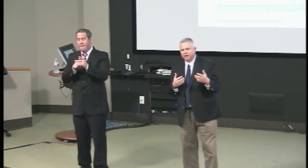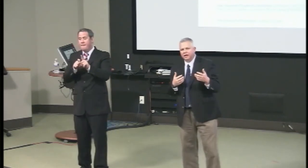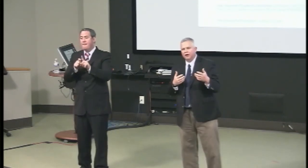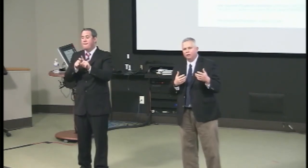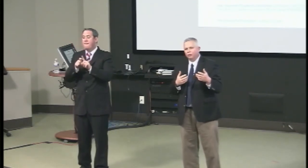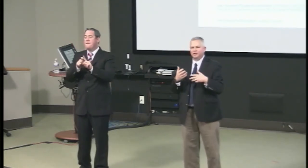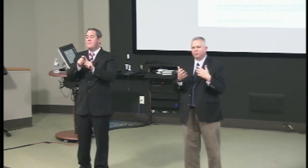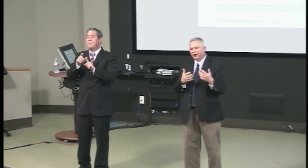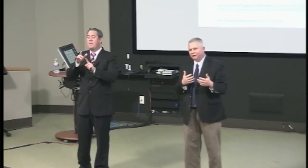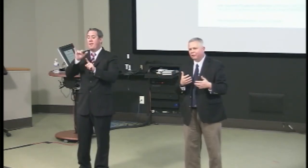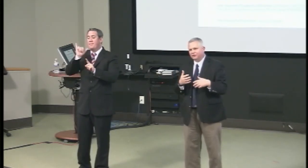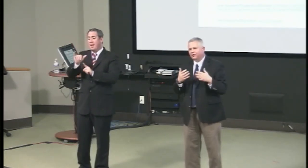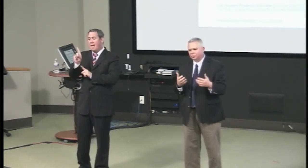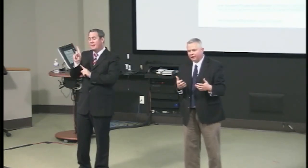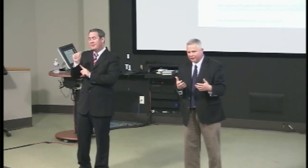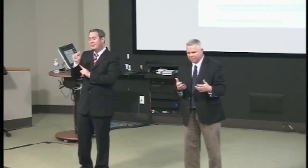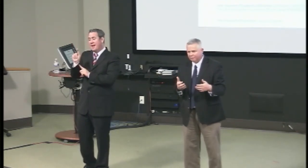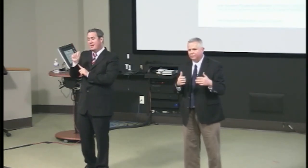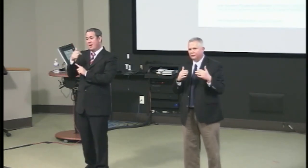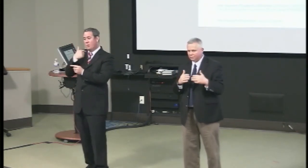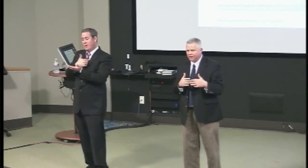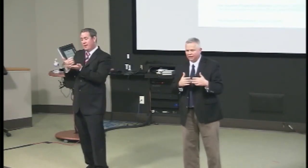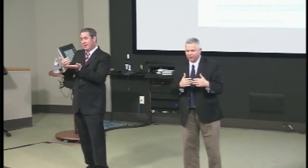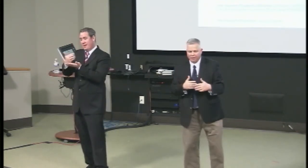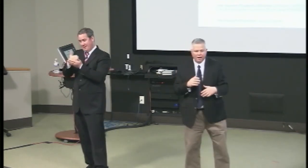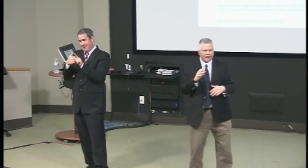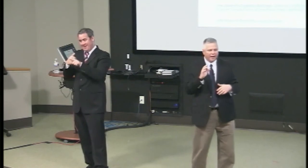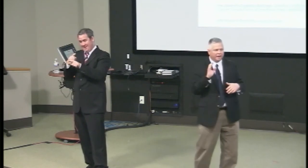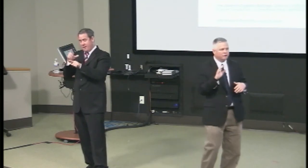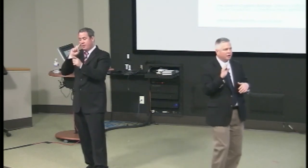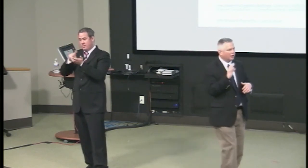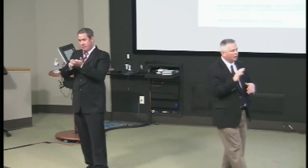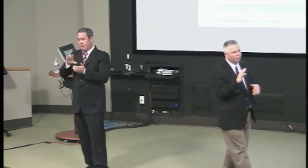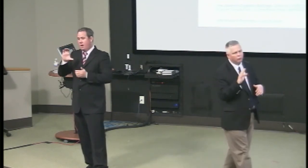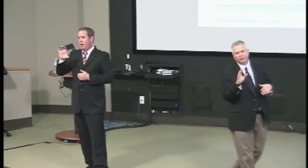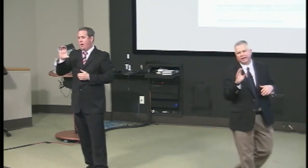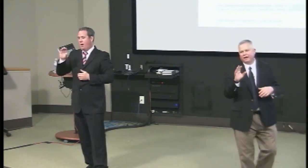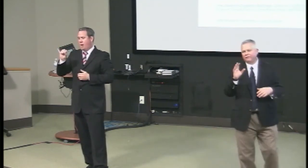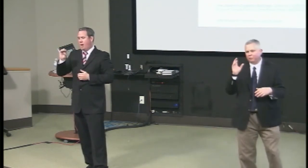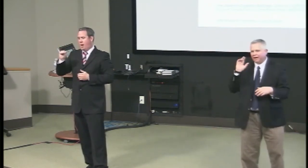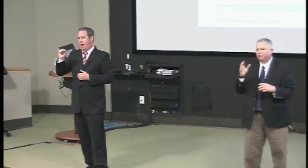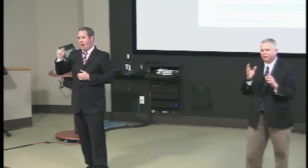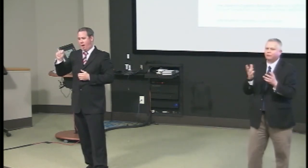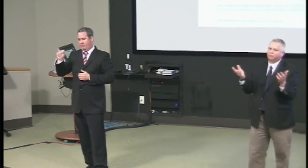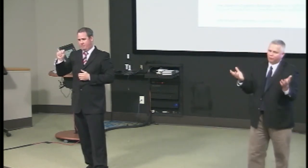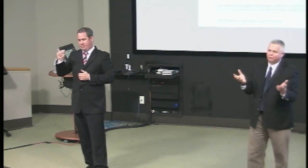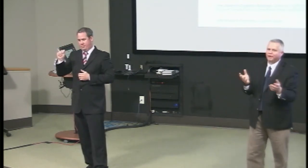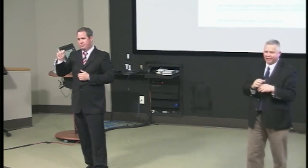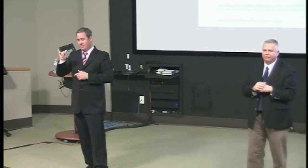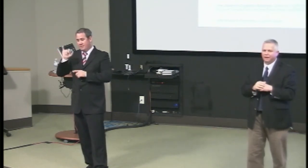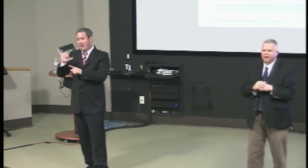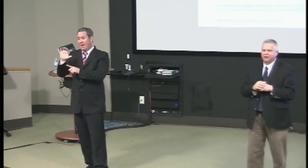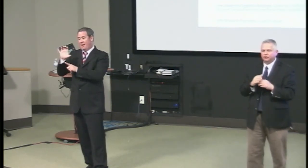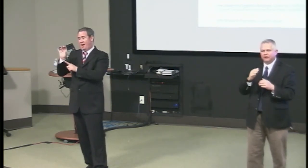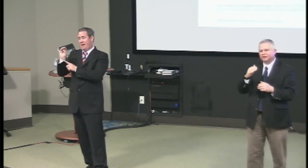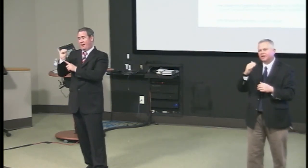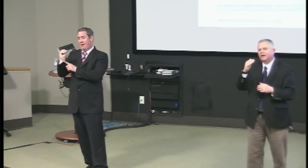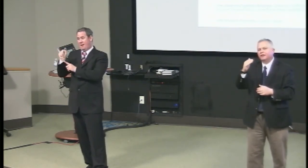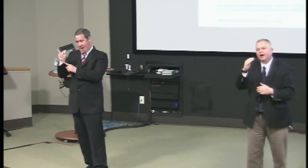executive function, which is part of what's being trained up in reading. And what we have, the report we